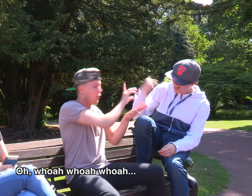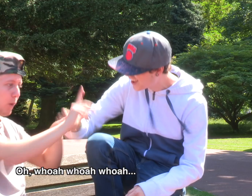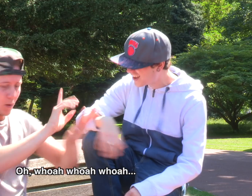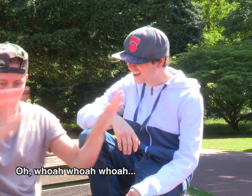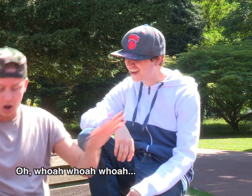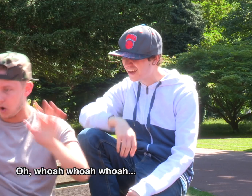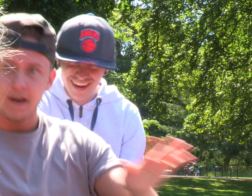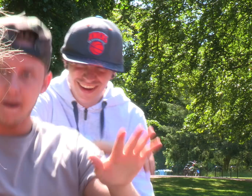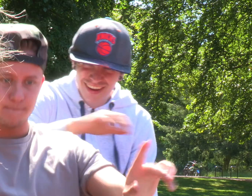Yeah. Oh.